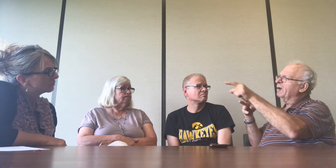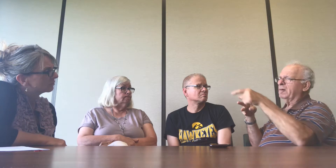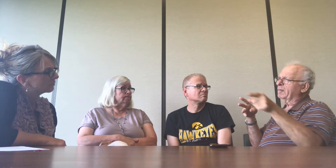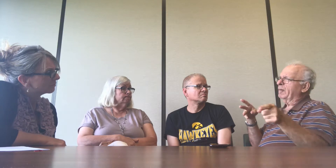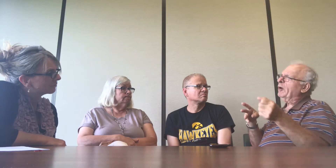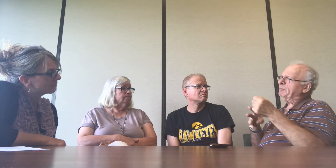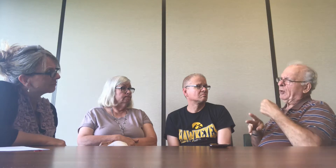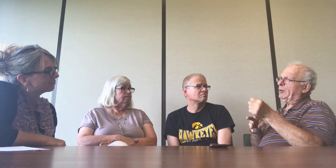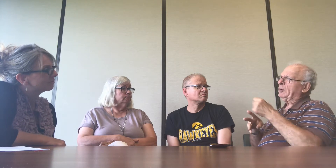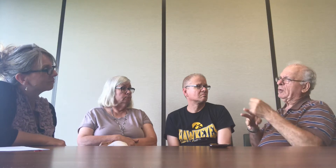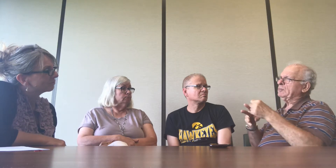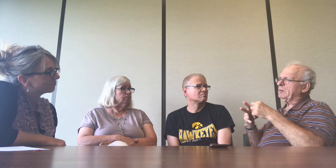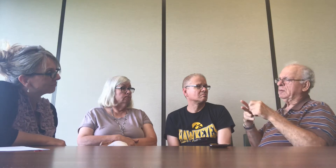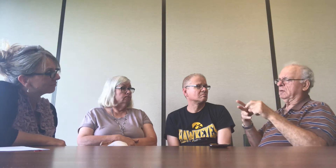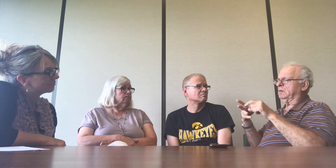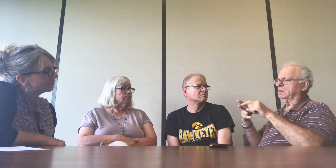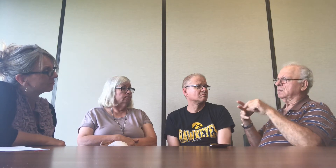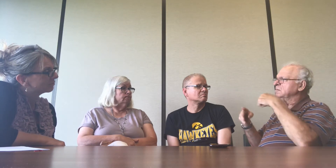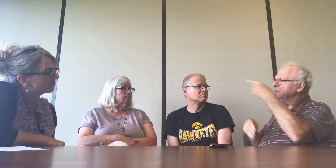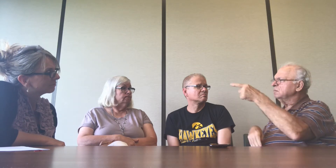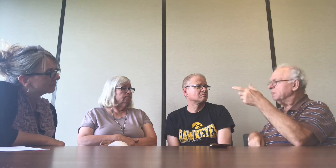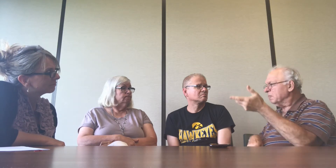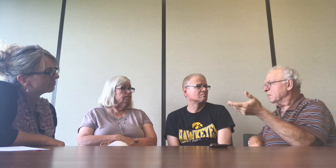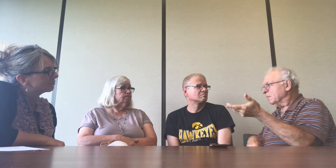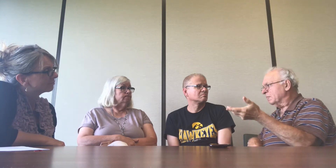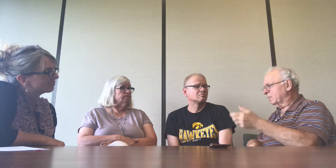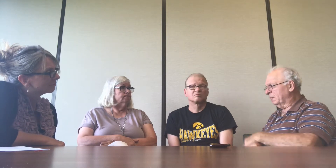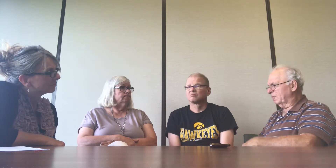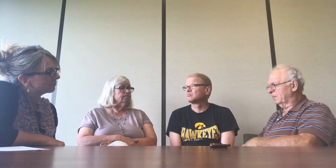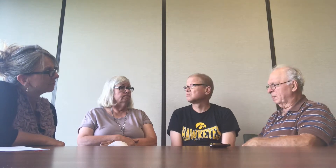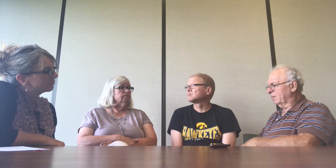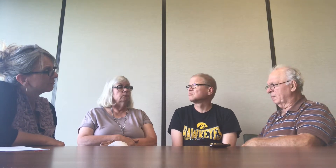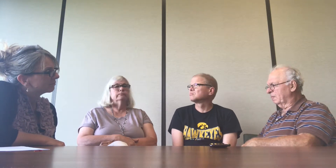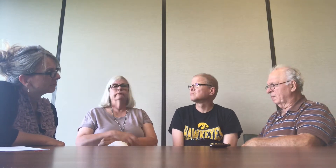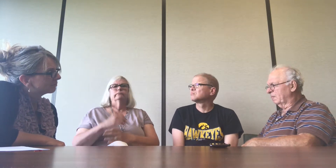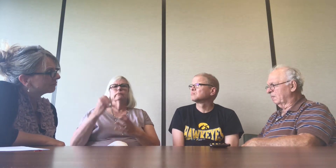and also get family counseling for the abuse.